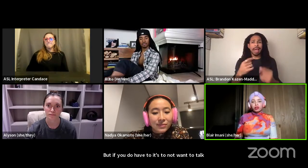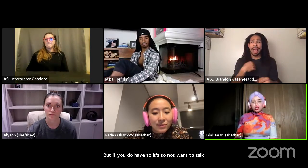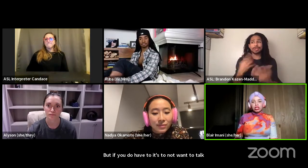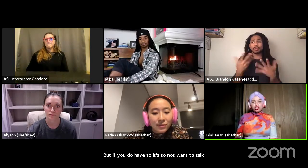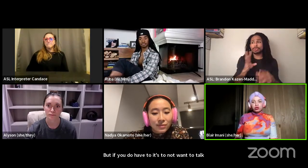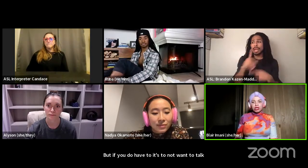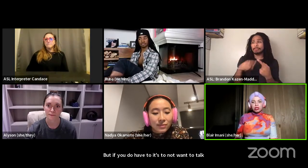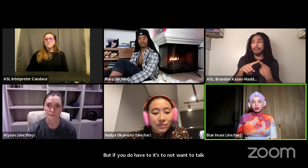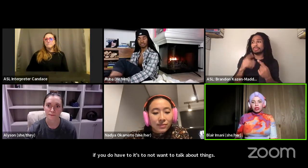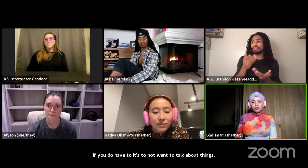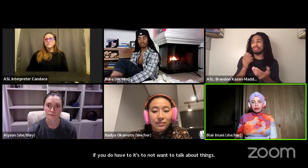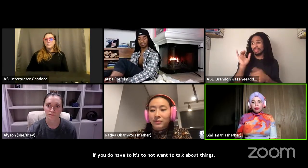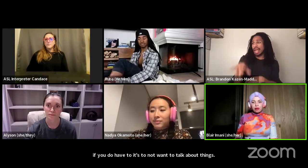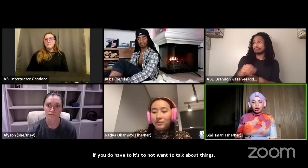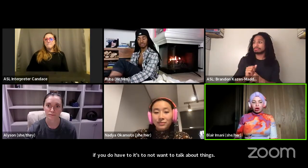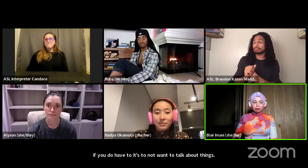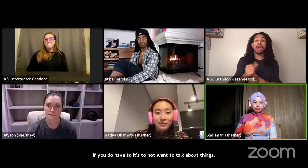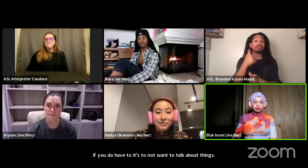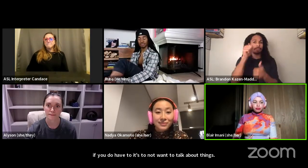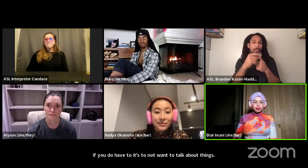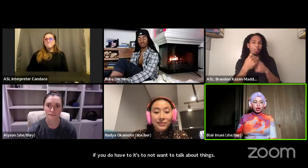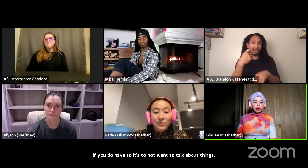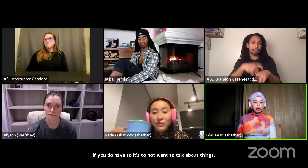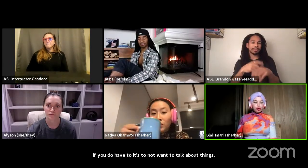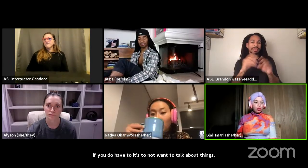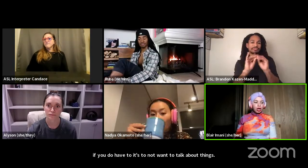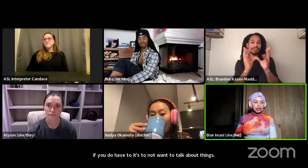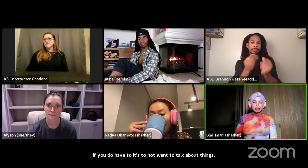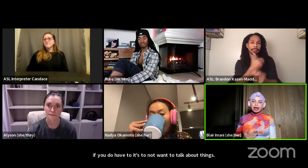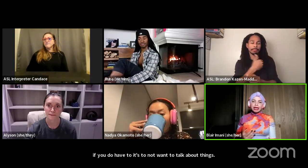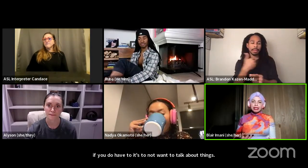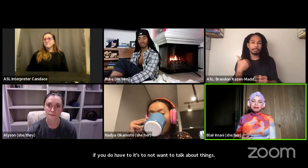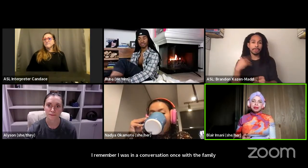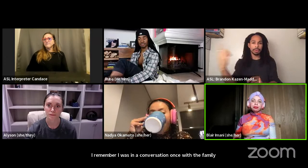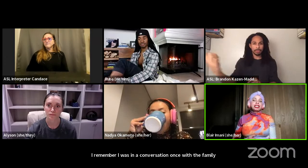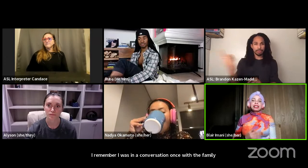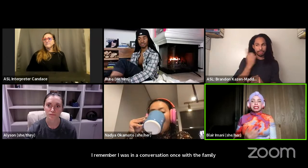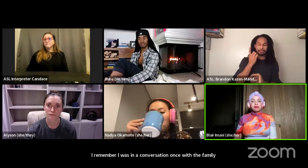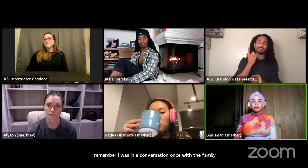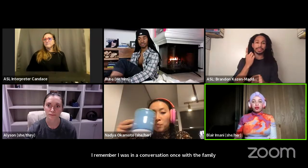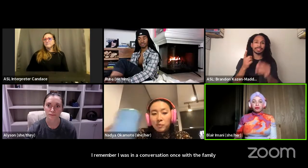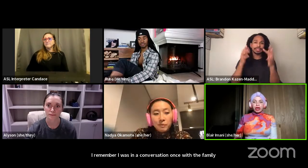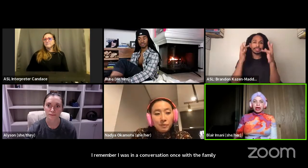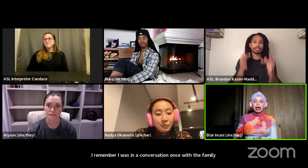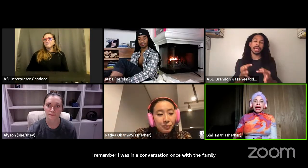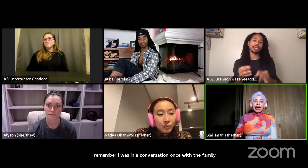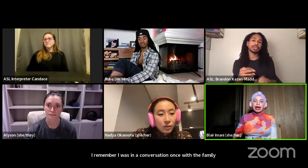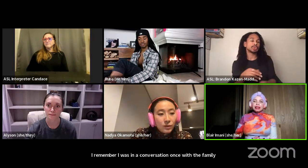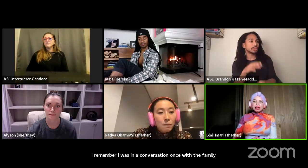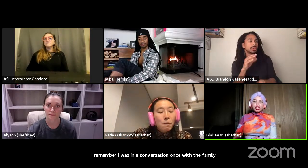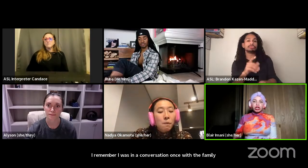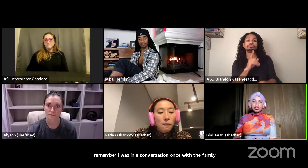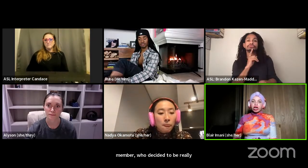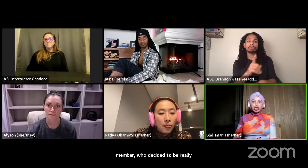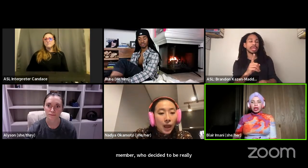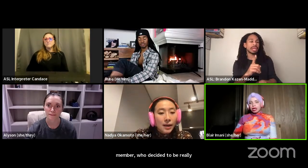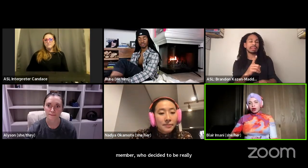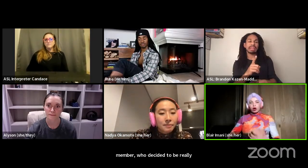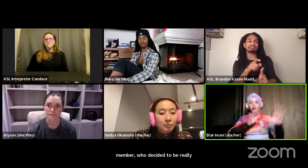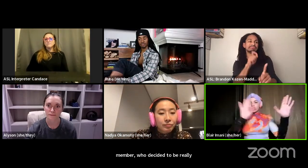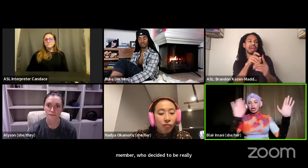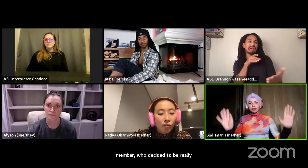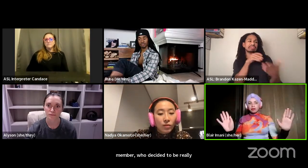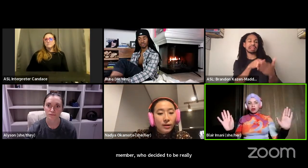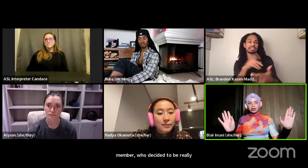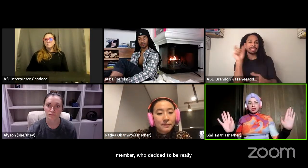was in a conversation once with a family member who decided to be really Islamophobic. And they started